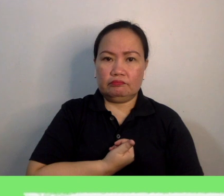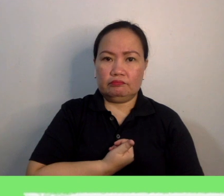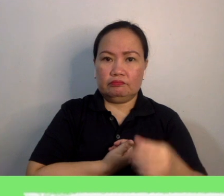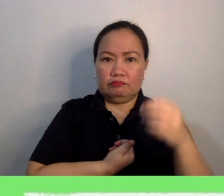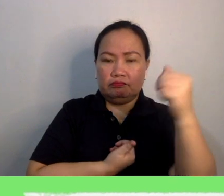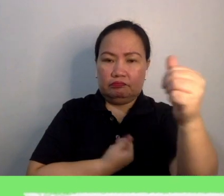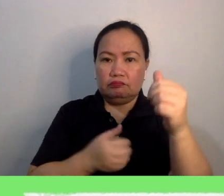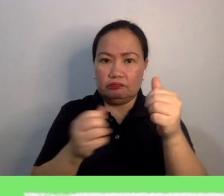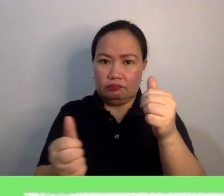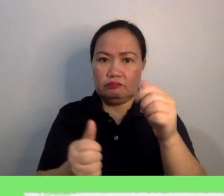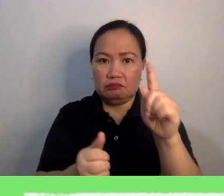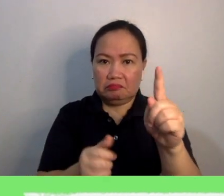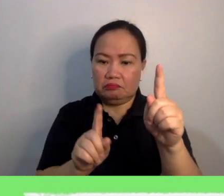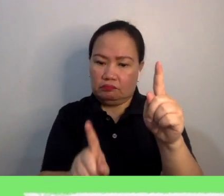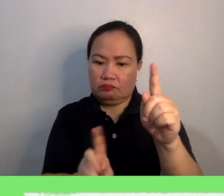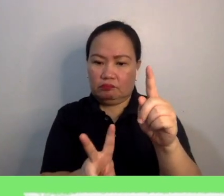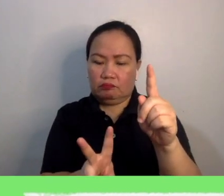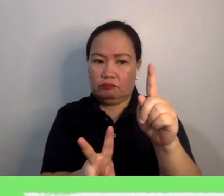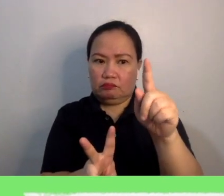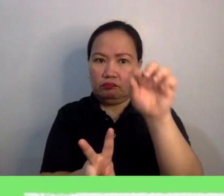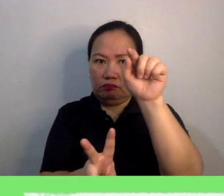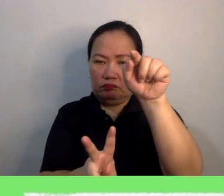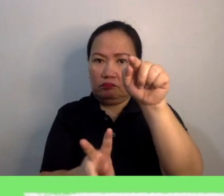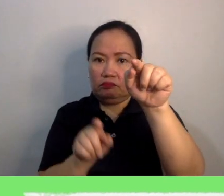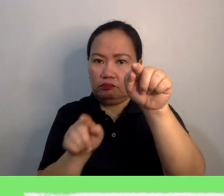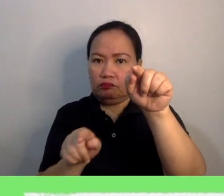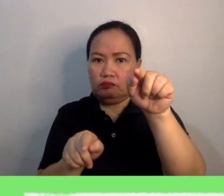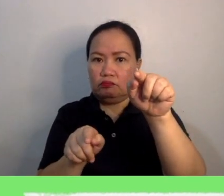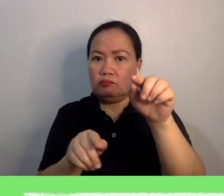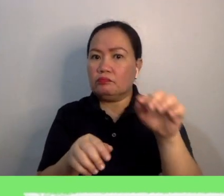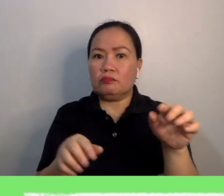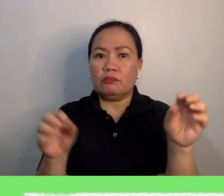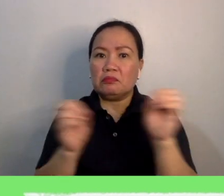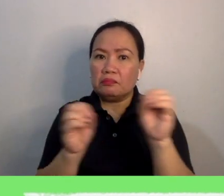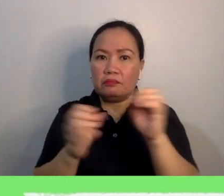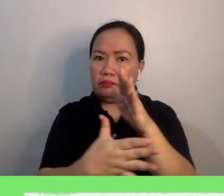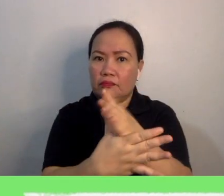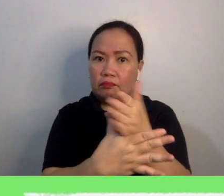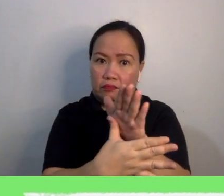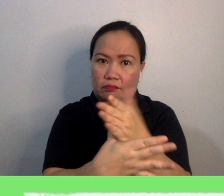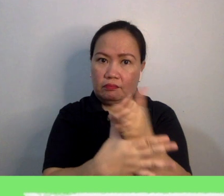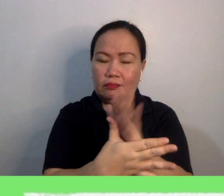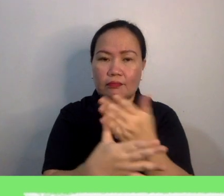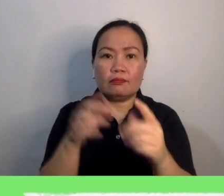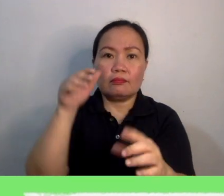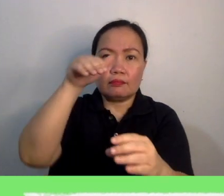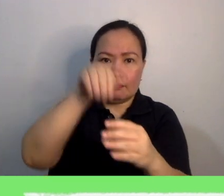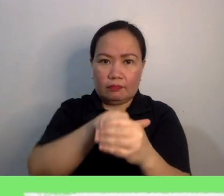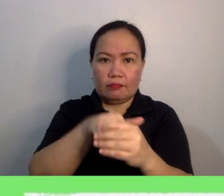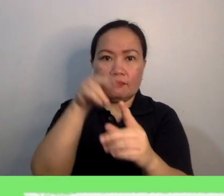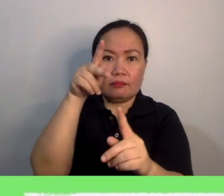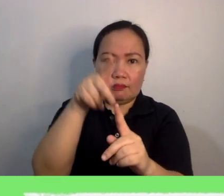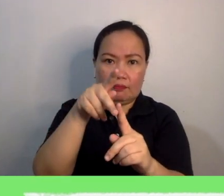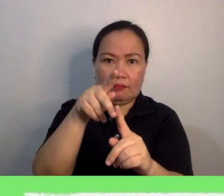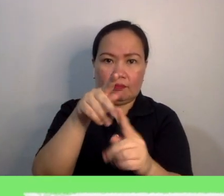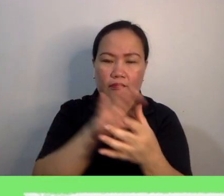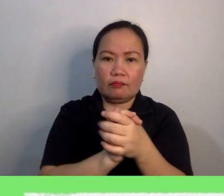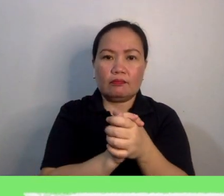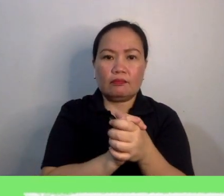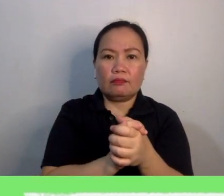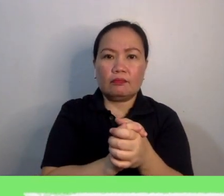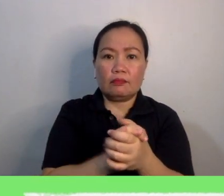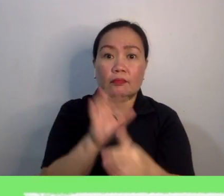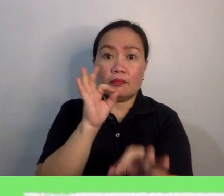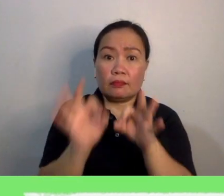points. Okay, this is your angle 1, this is your angle 2. So, hindi sila nag-share ng interior points. Okay, so